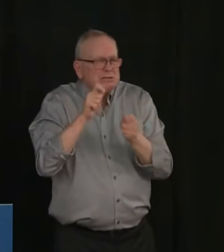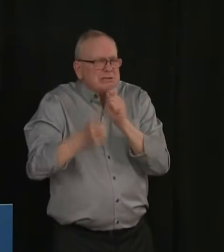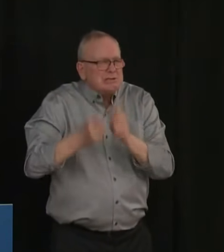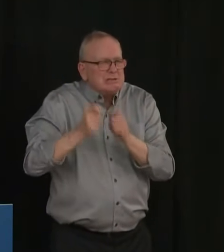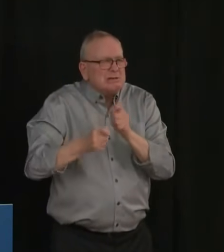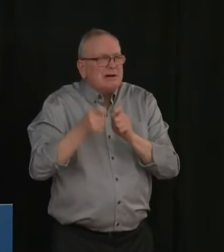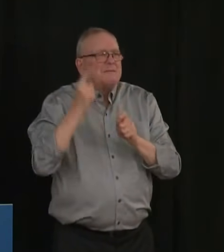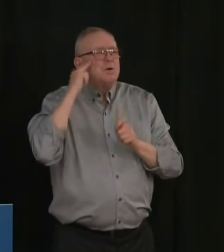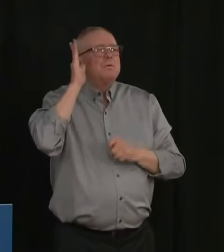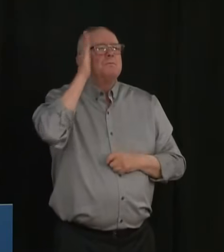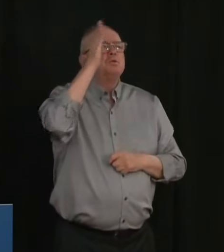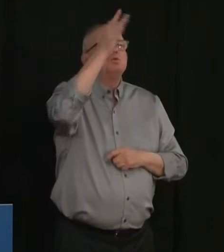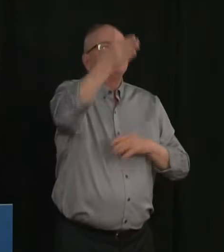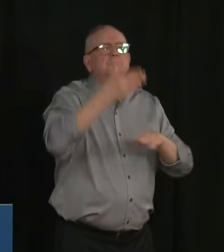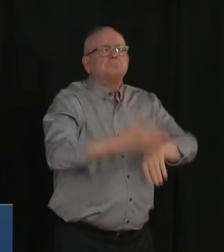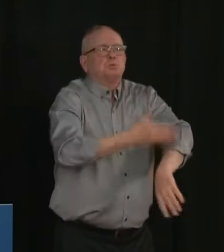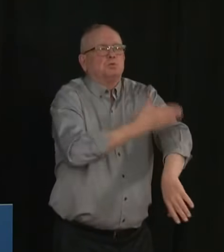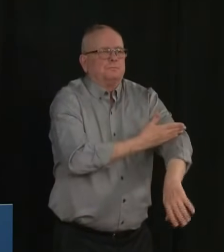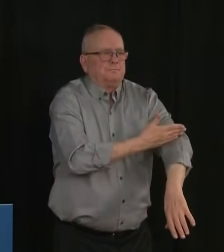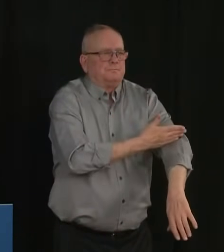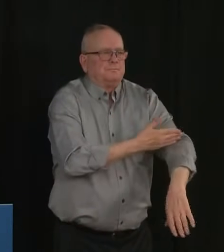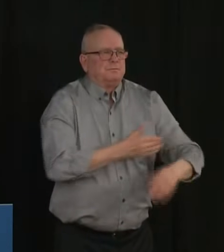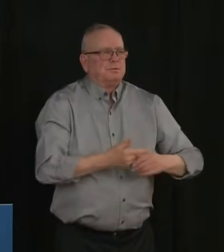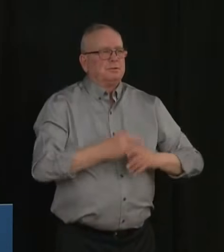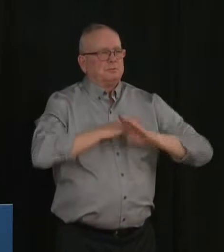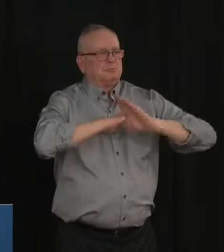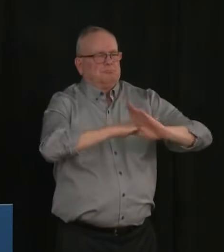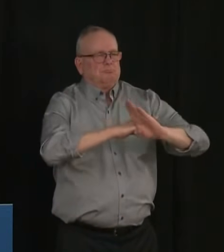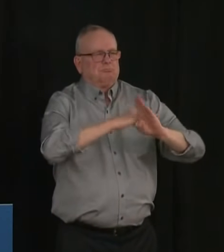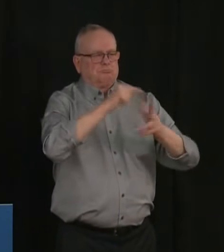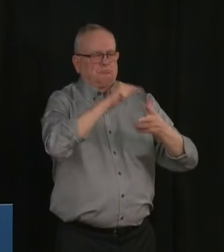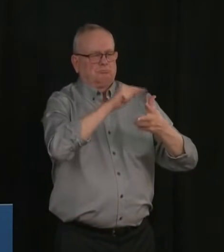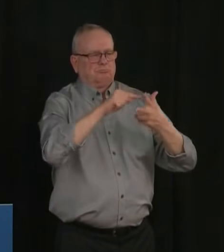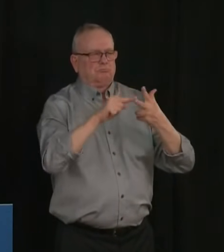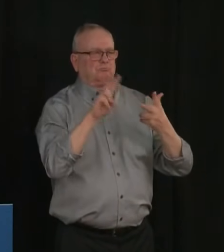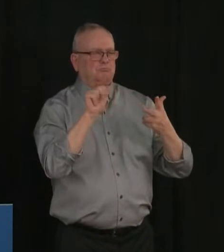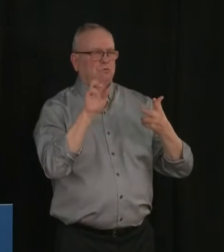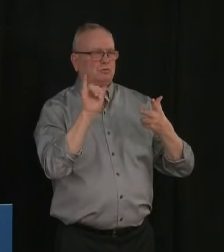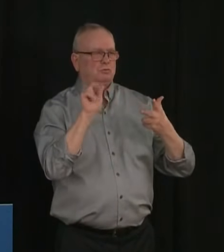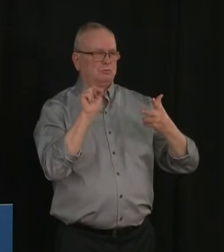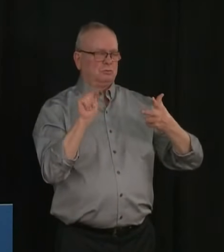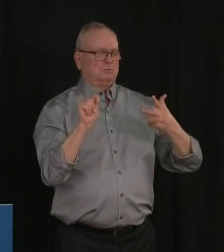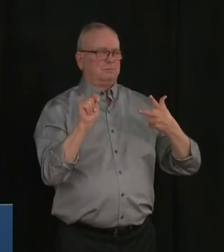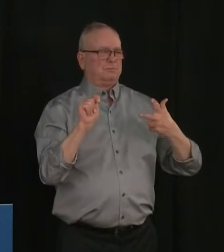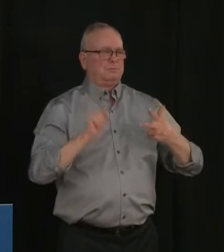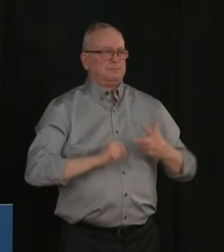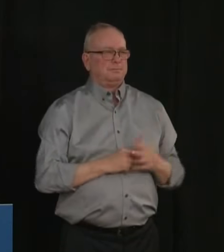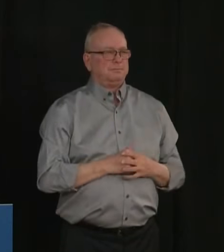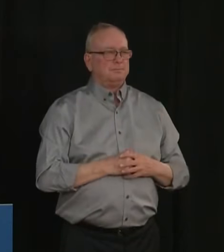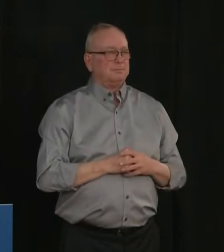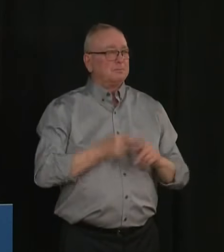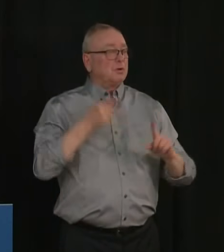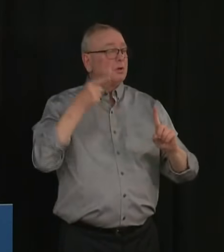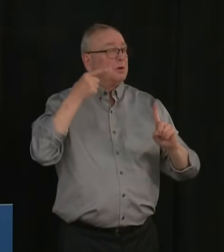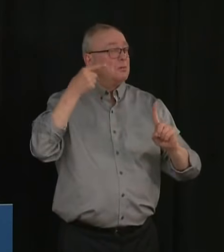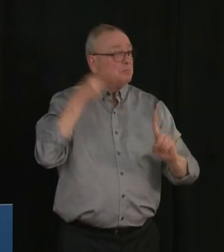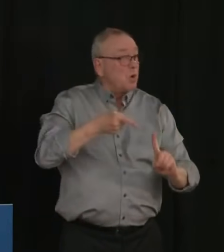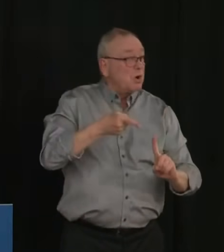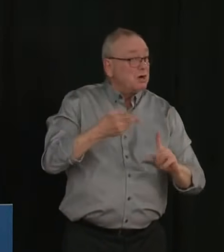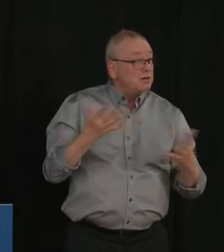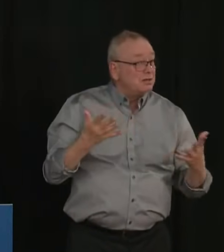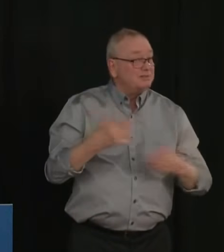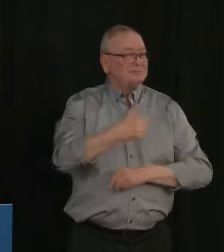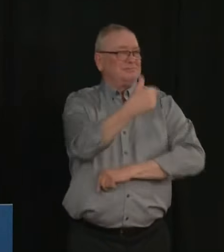doses, specifically for variants of concern. All of this means that by getting immunized and reducing spread, we can win